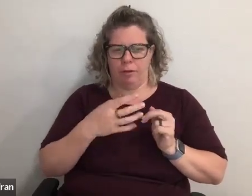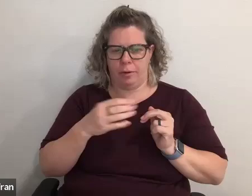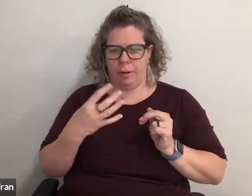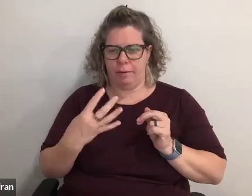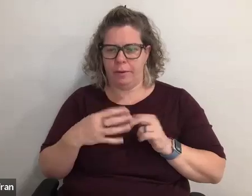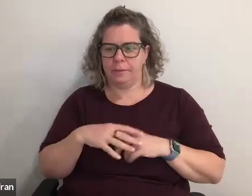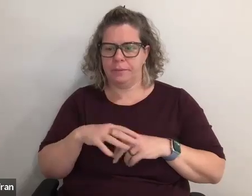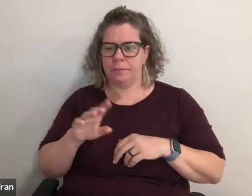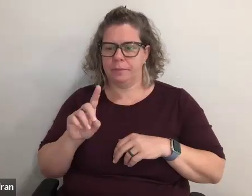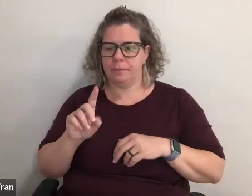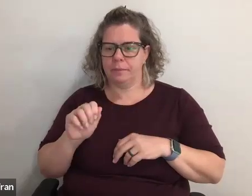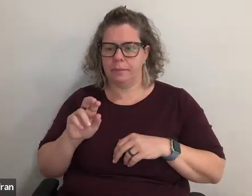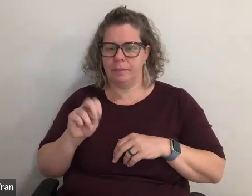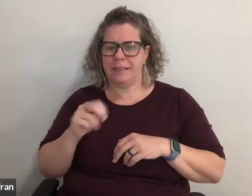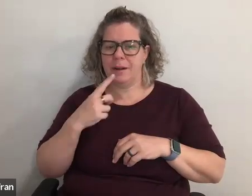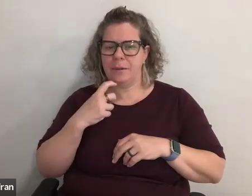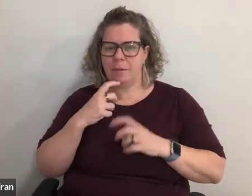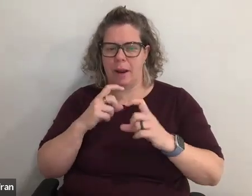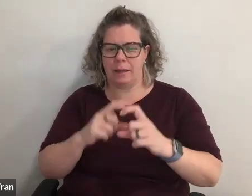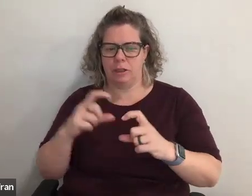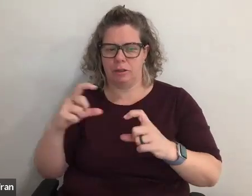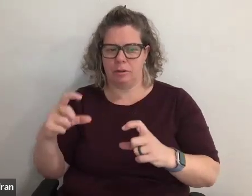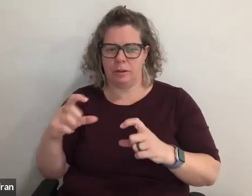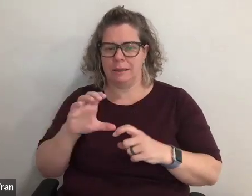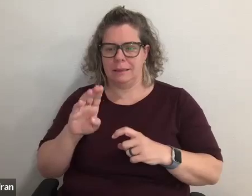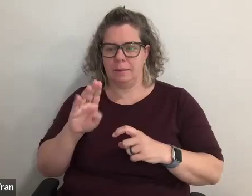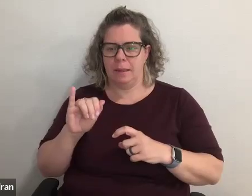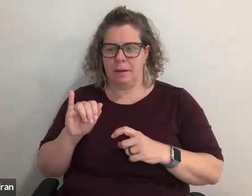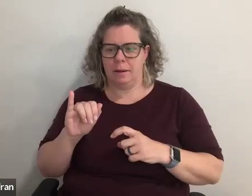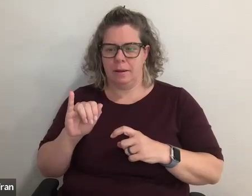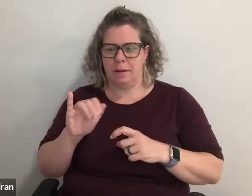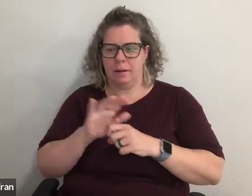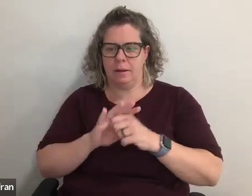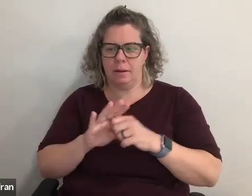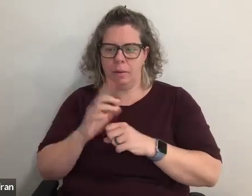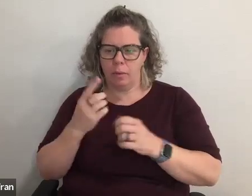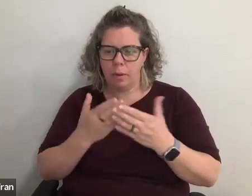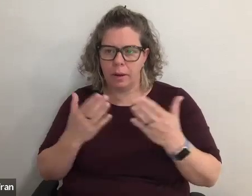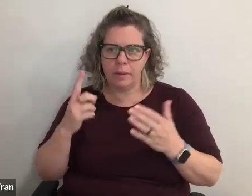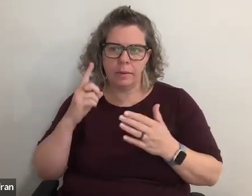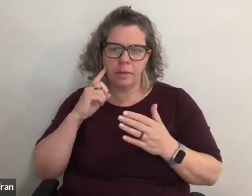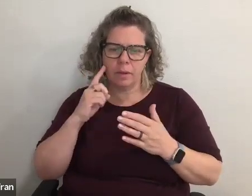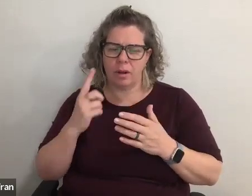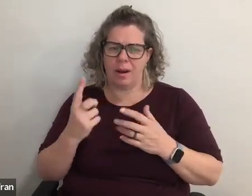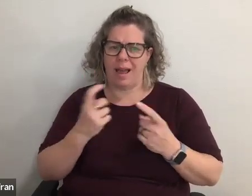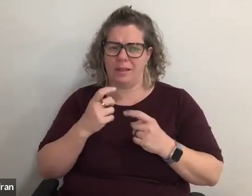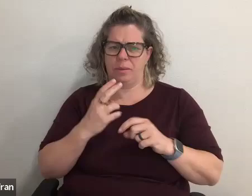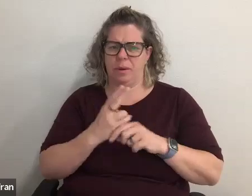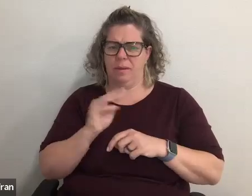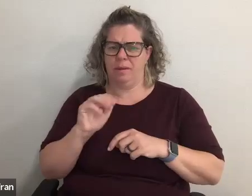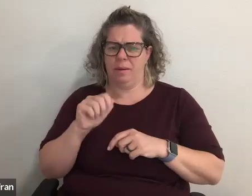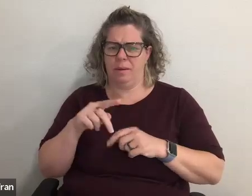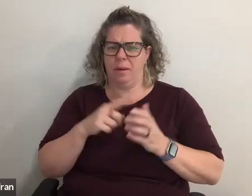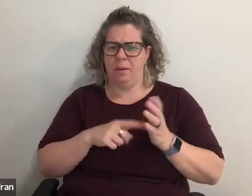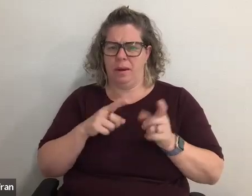And thank you, Sarah, and the red lines, the red circles are CBI. One of the things that I've heard asked when we've used this map is, well,